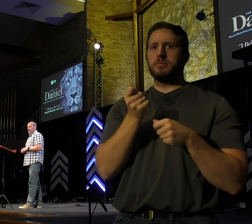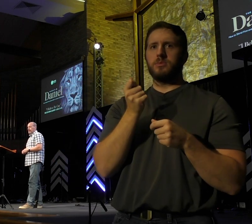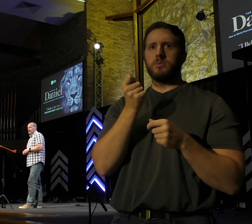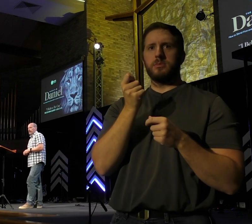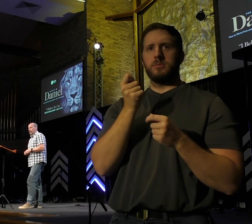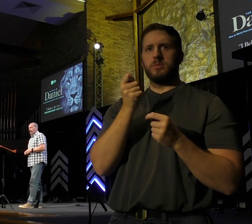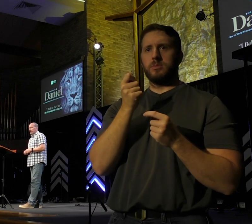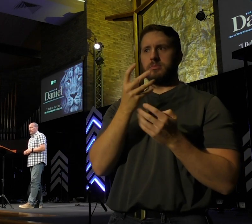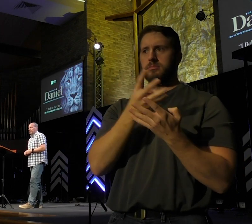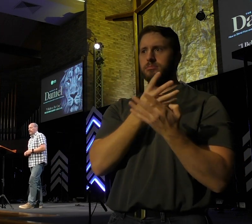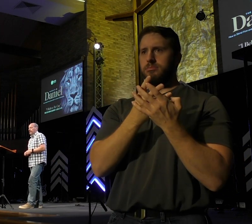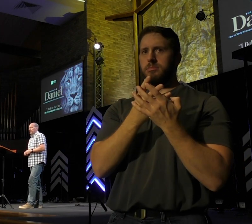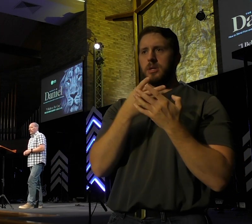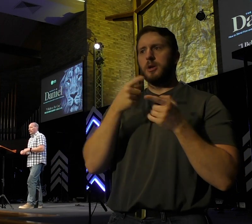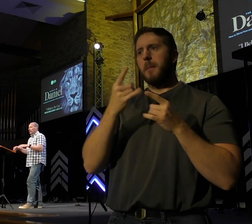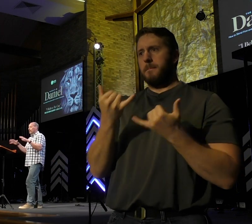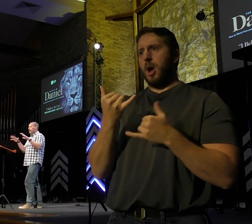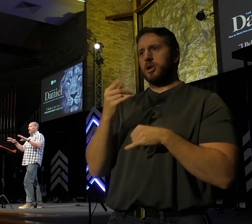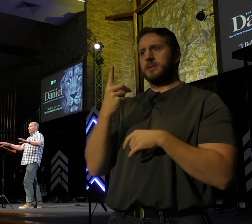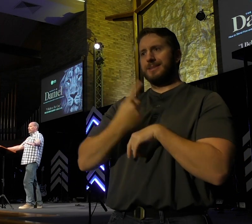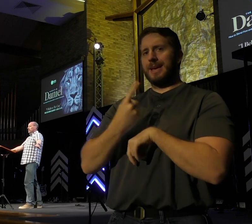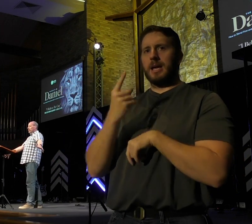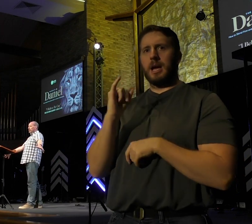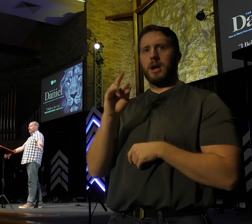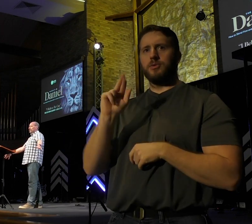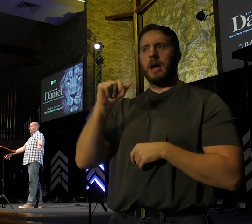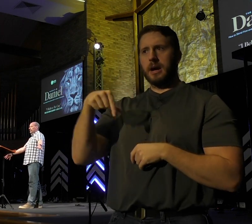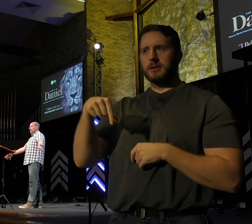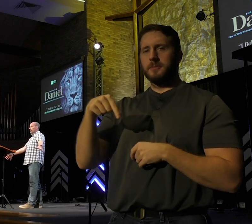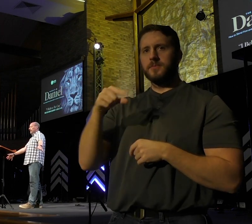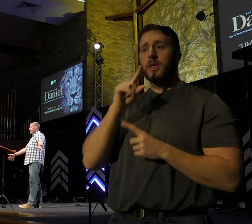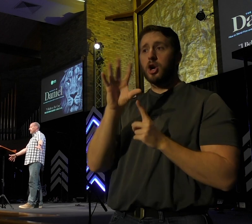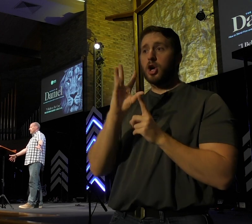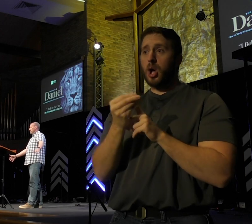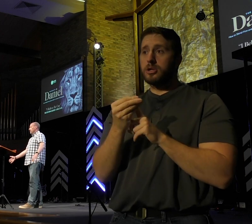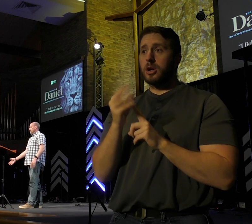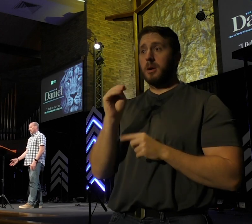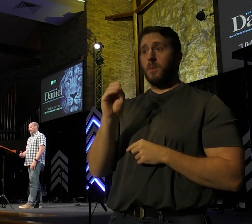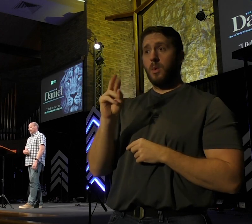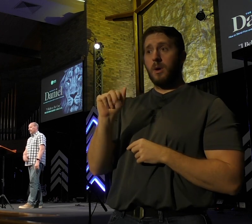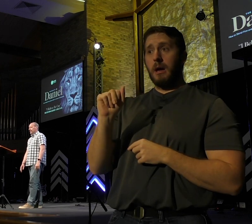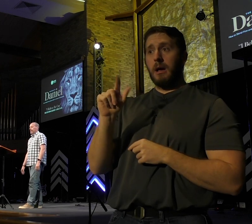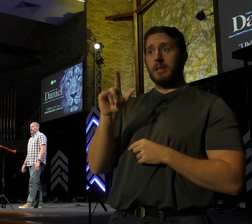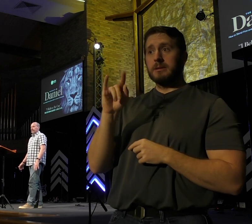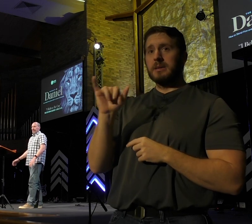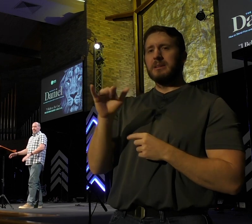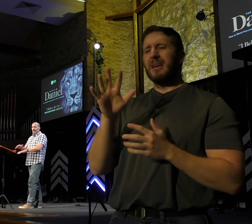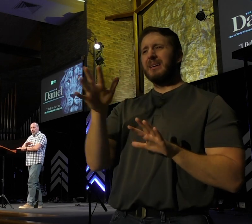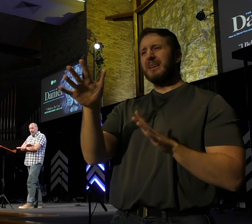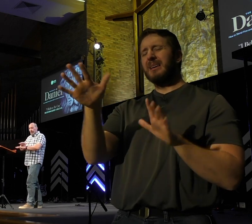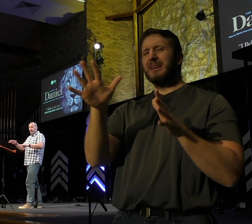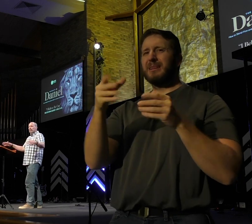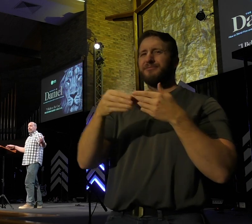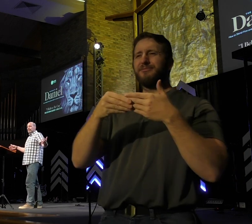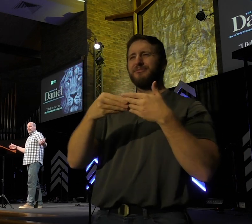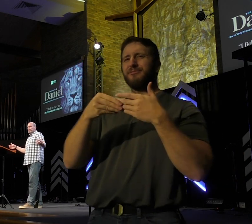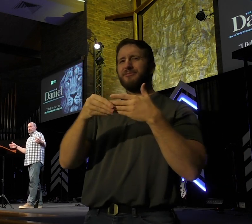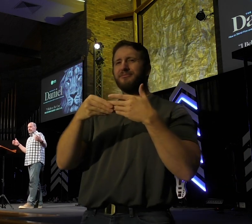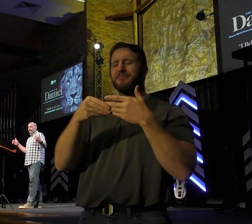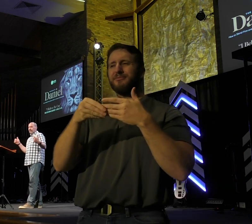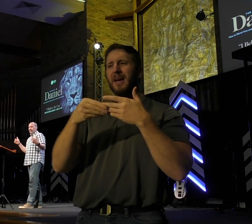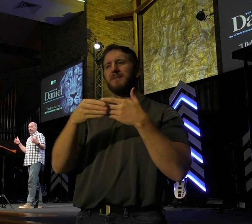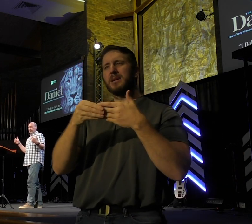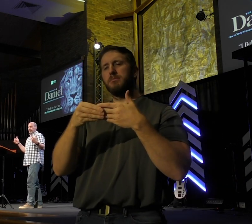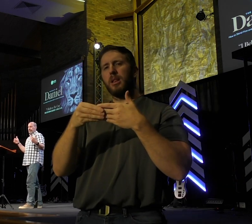Babylon, modern-day Iraq, where they were in a culture where morality was relative. There were